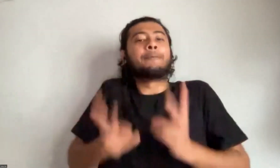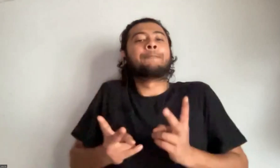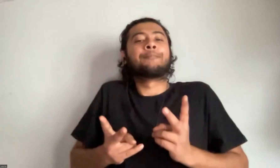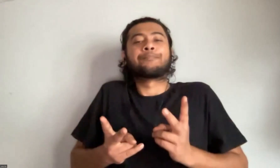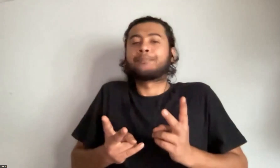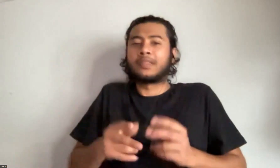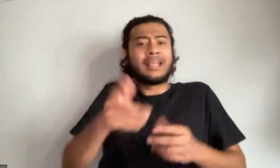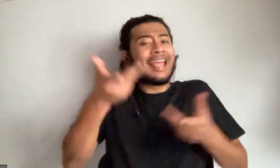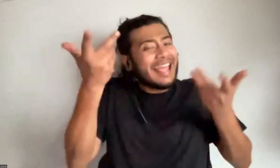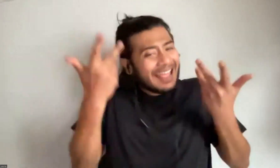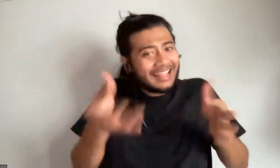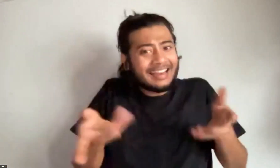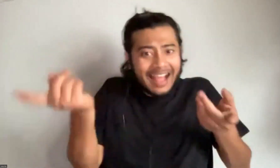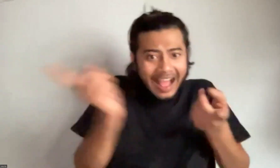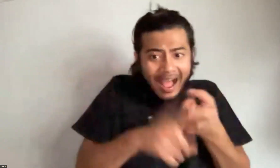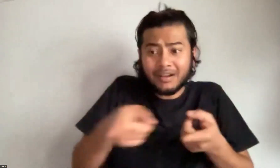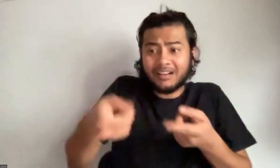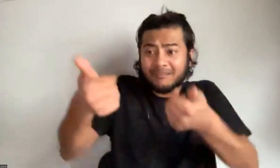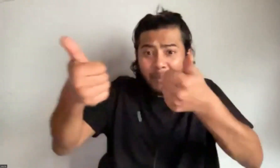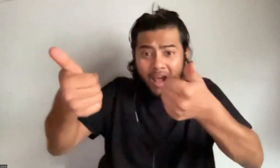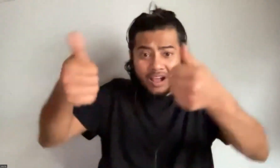Eternally, that happiness will stay with you.